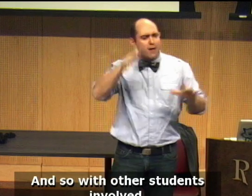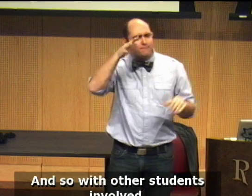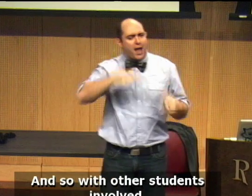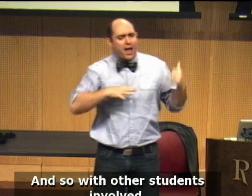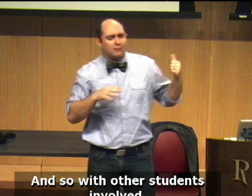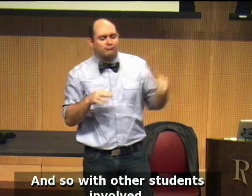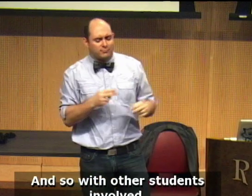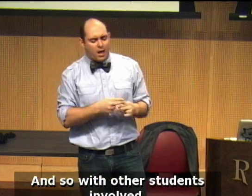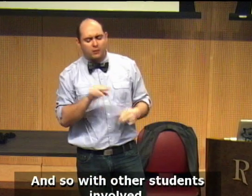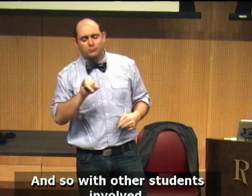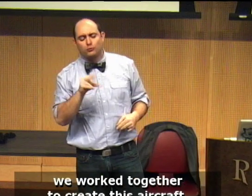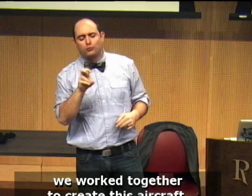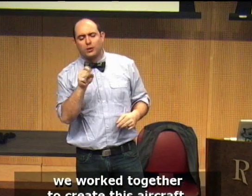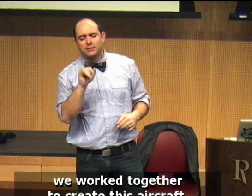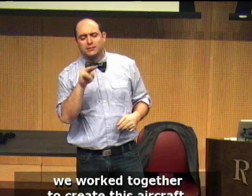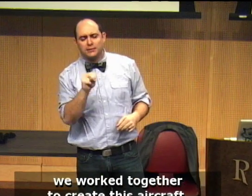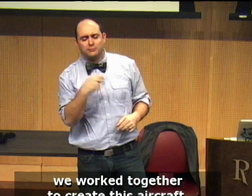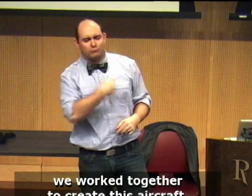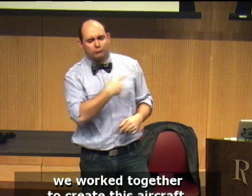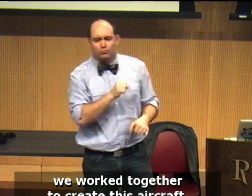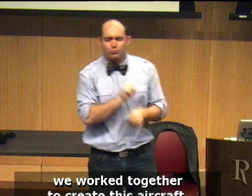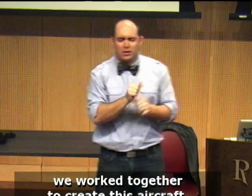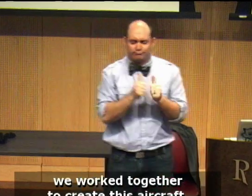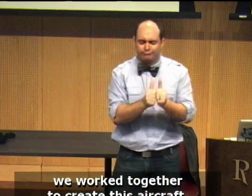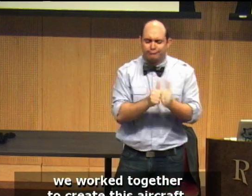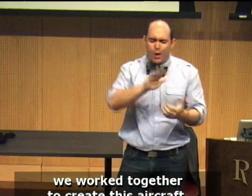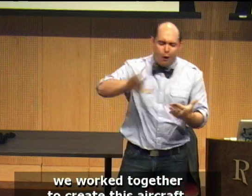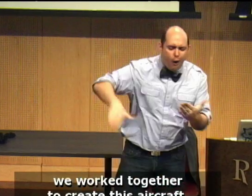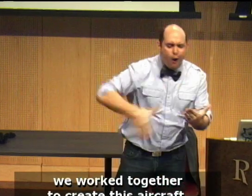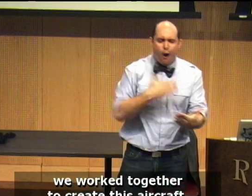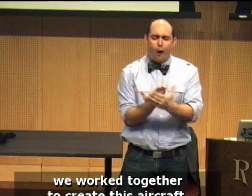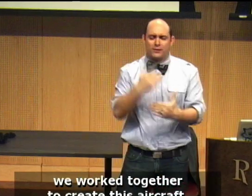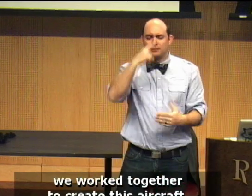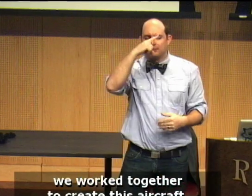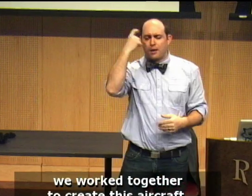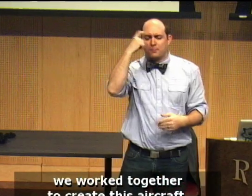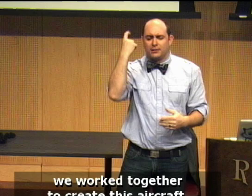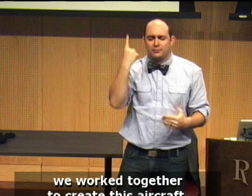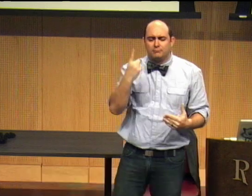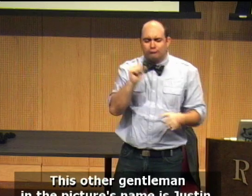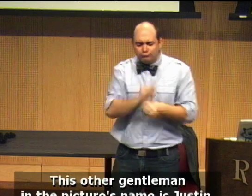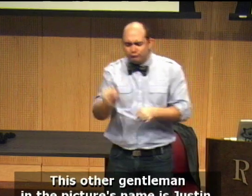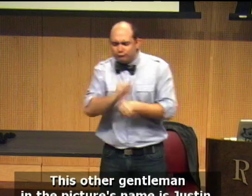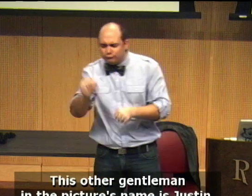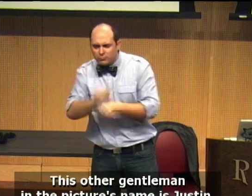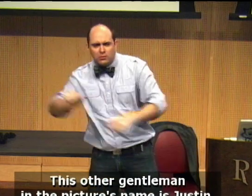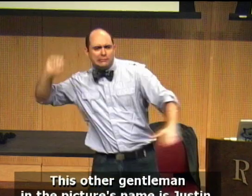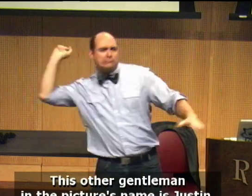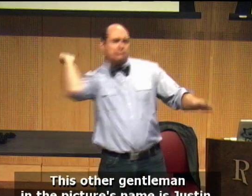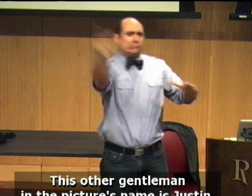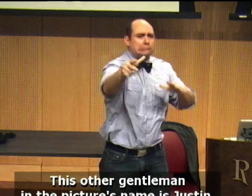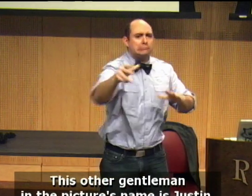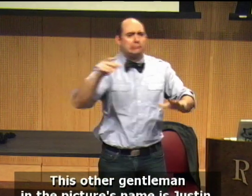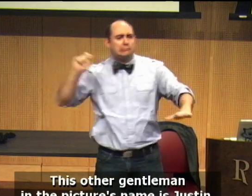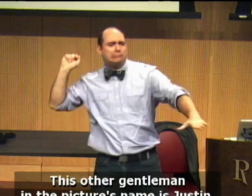other students involved, we worked together to create this aircraft. This other gentleman in the picture's name